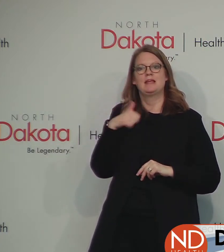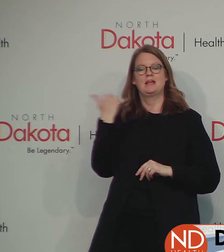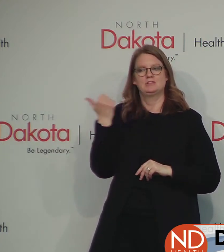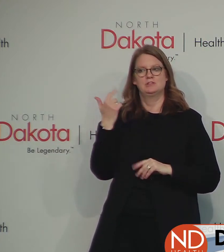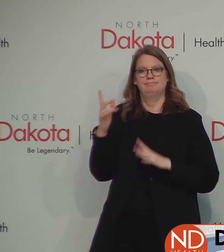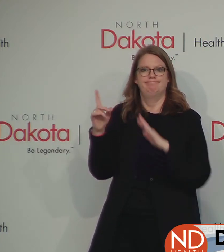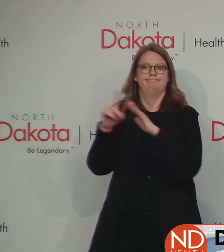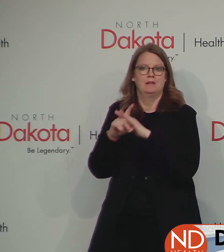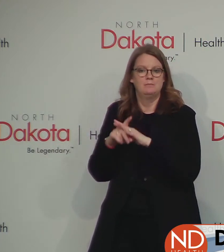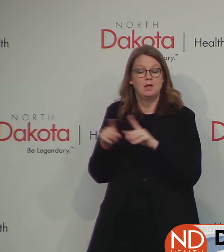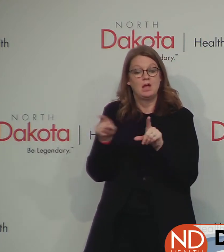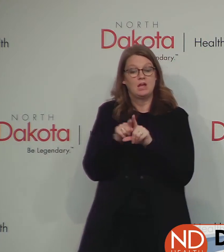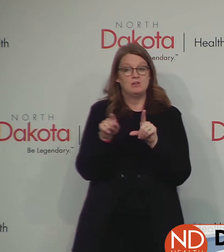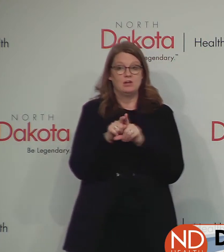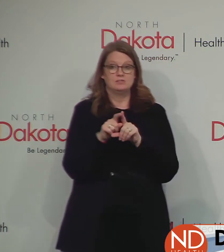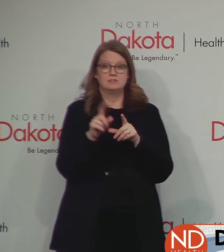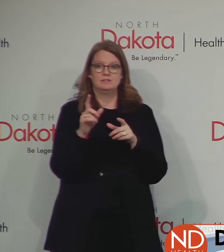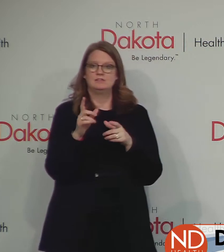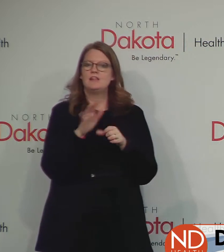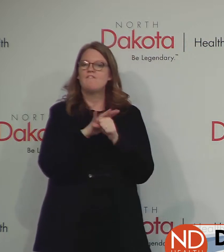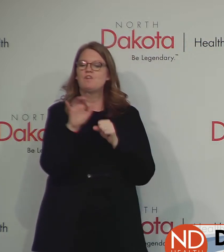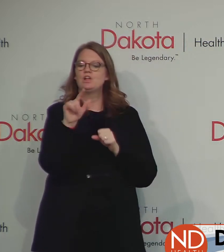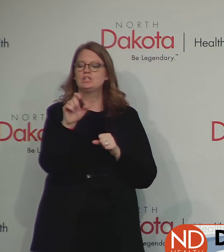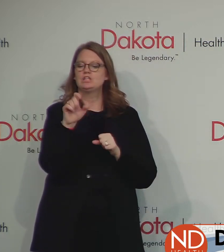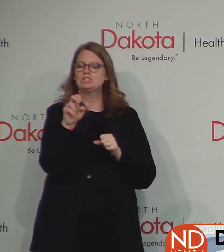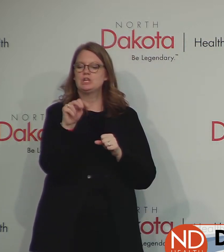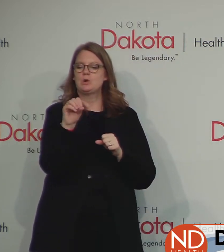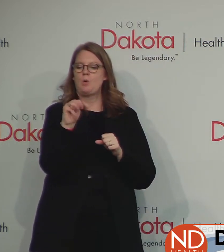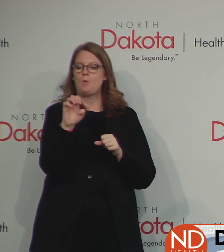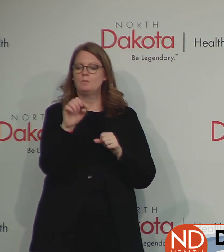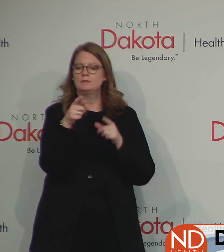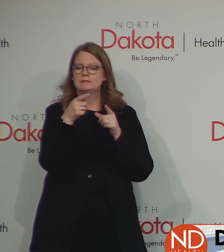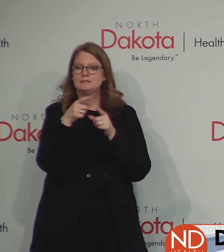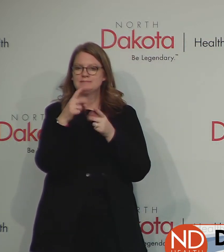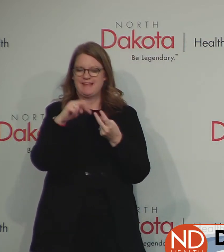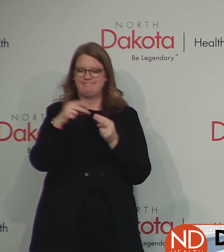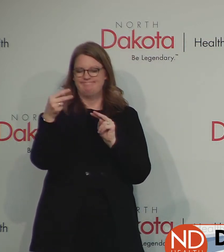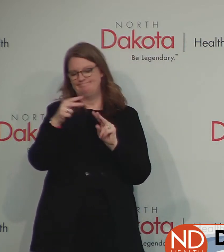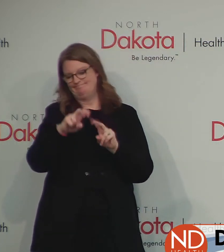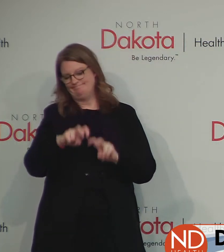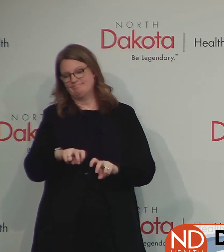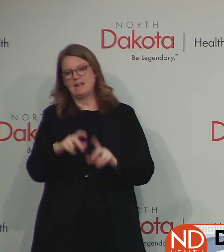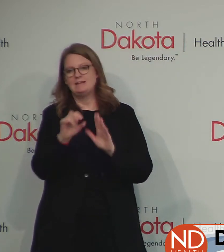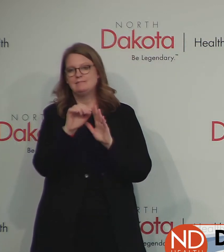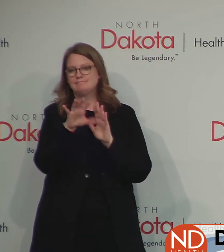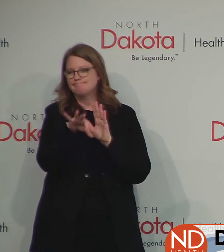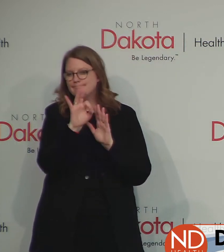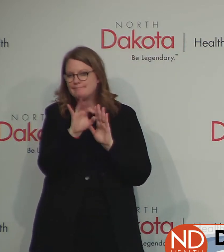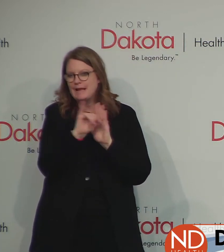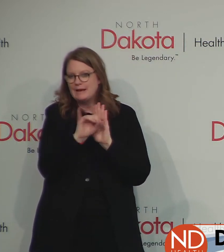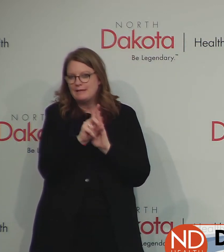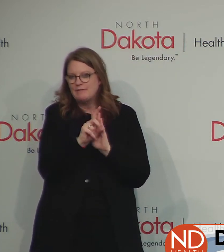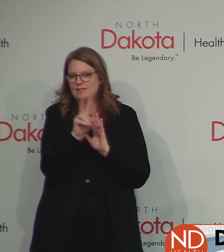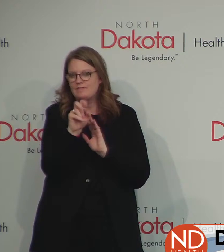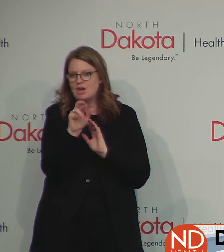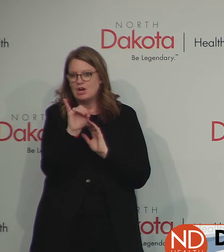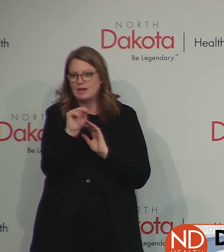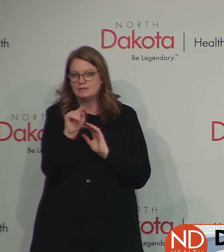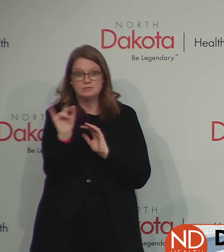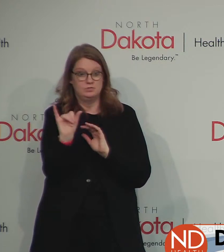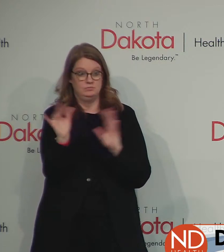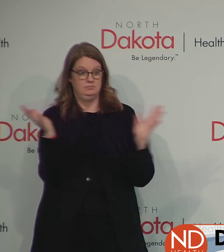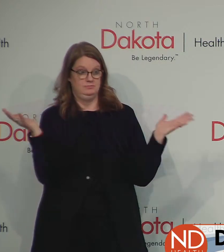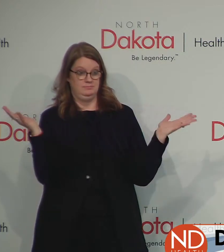and also to continue to do the whole genome sequencing, which is the detection of that variant as well. Thank